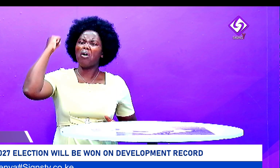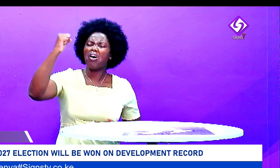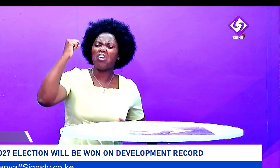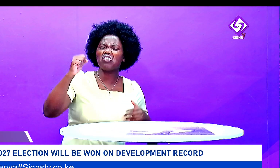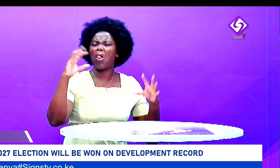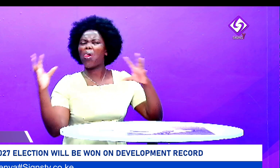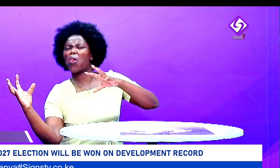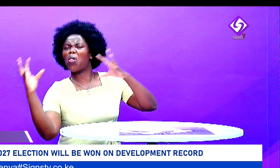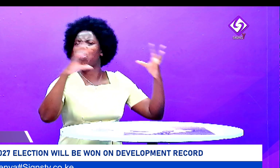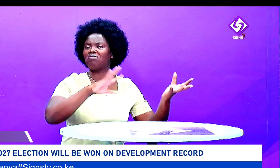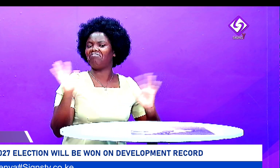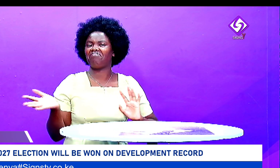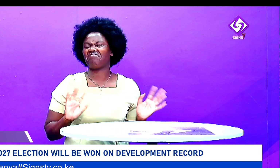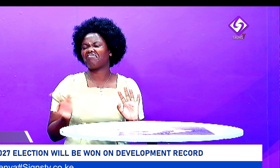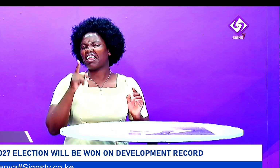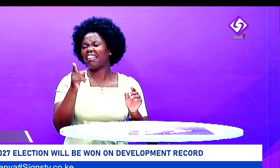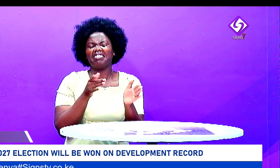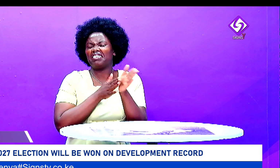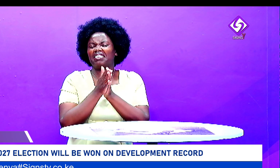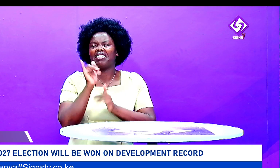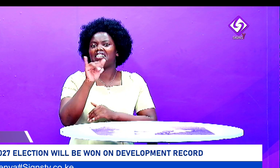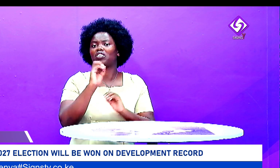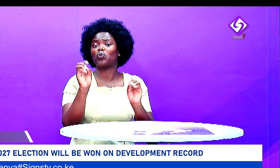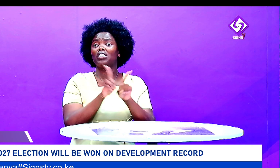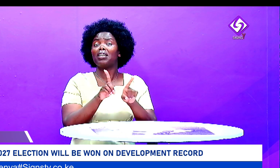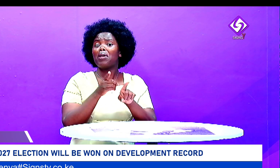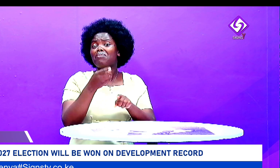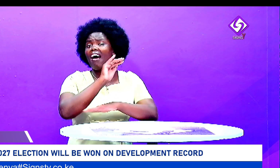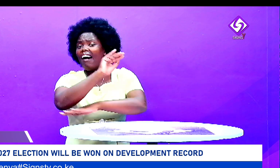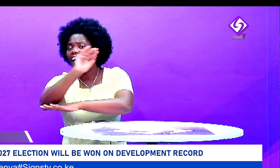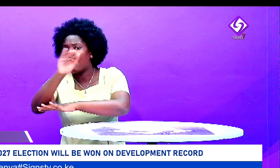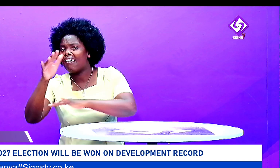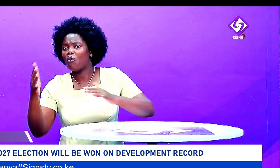services and rather than political catchphrases.